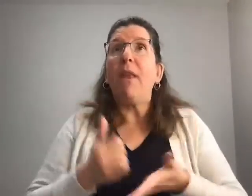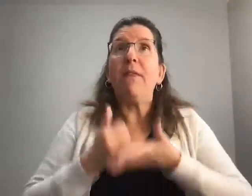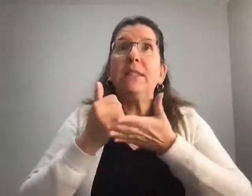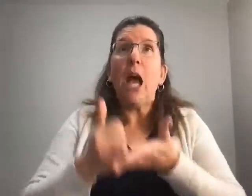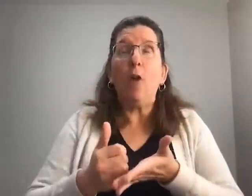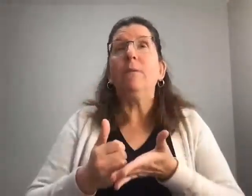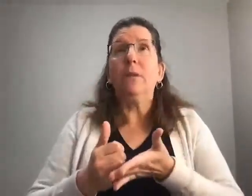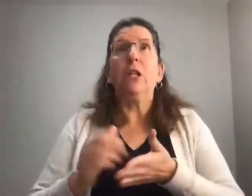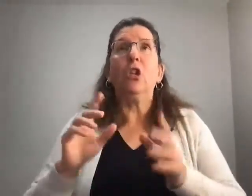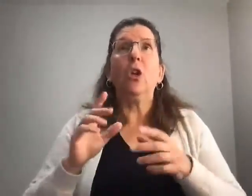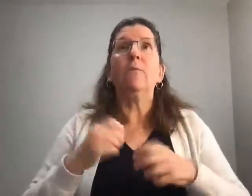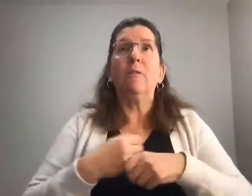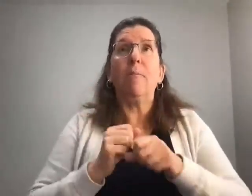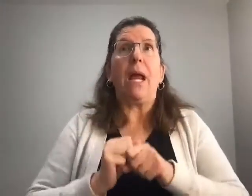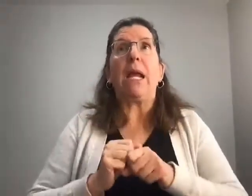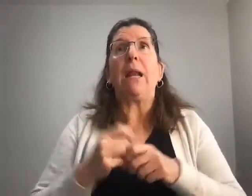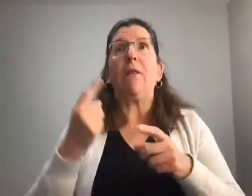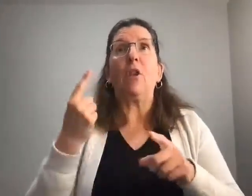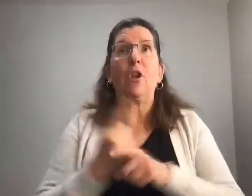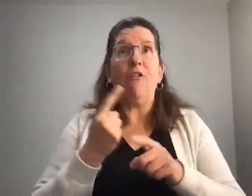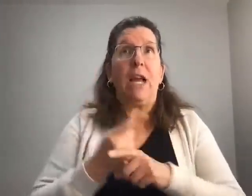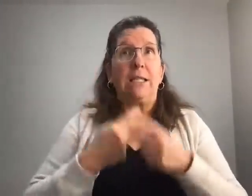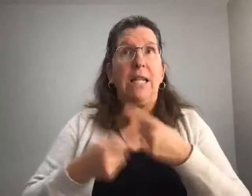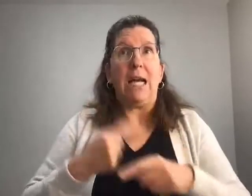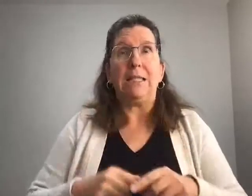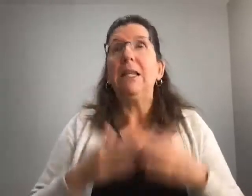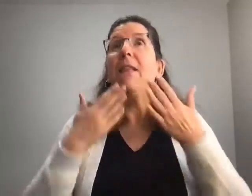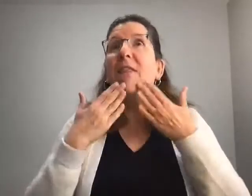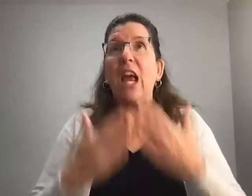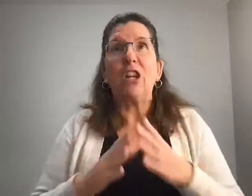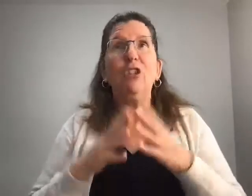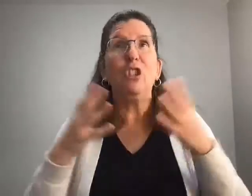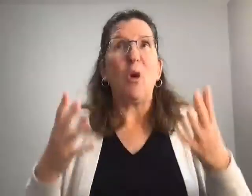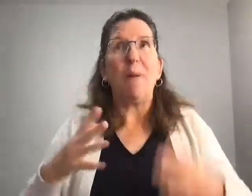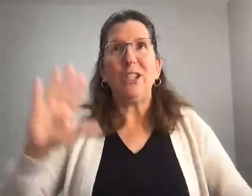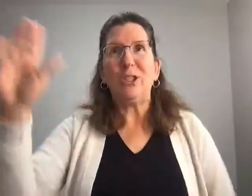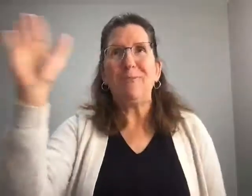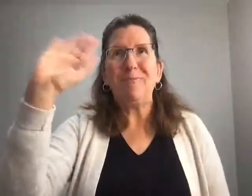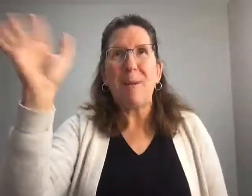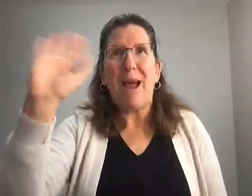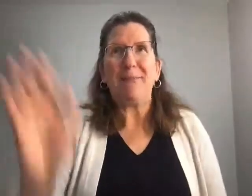this helps in terms of making the correct sign. Thank you so much. Bye-bye.